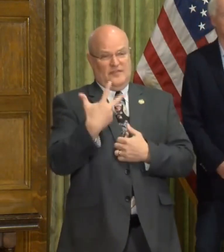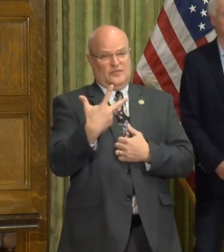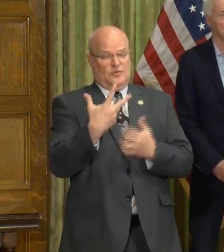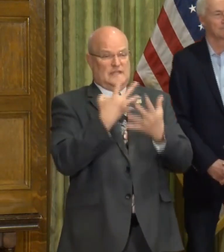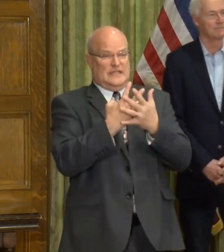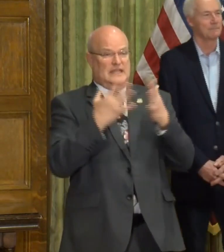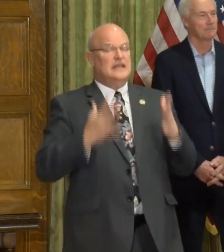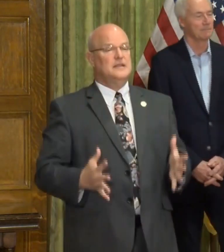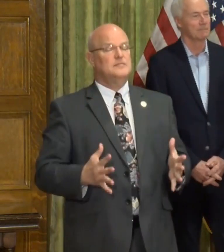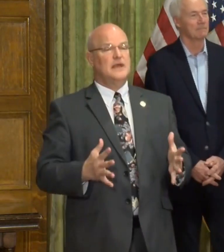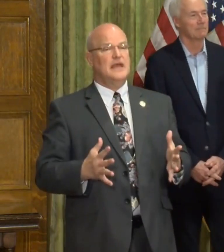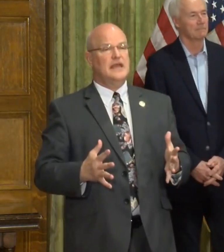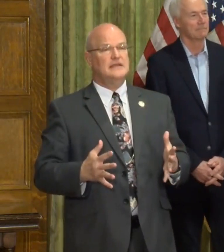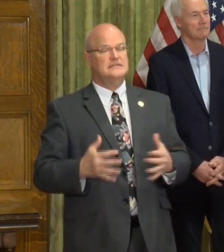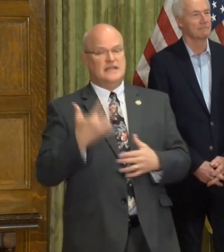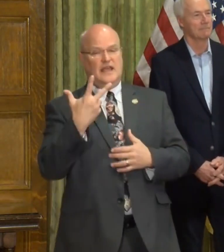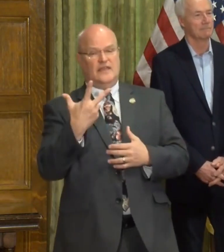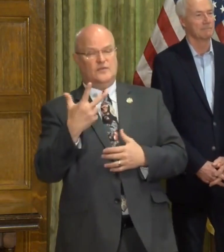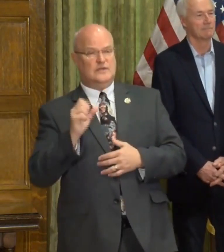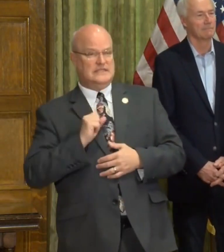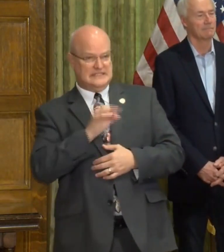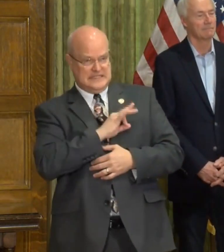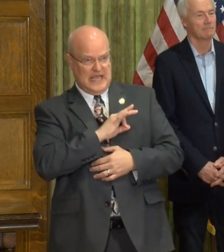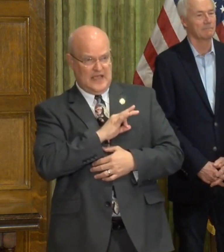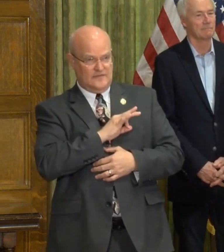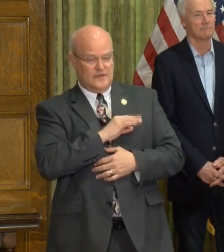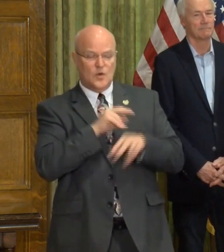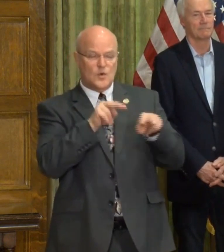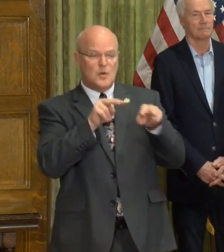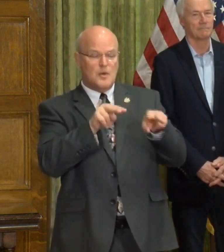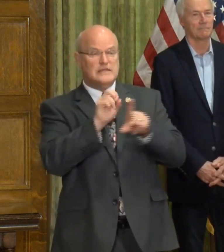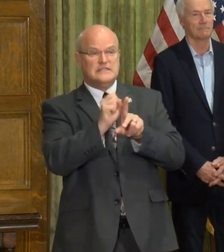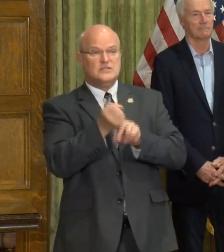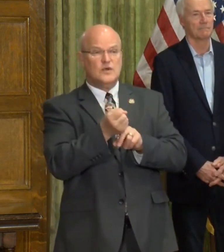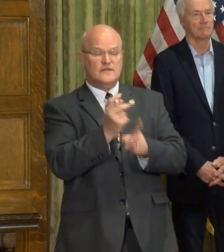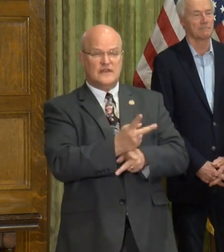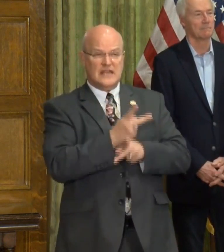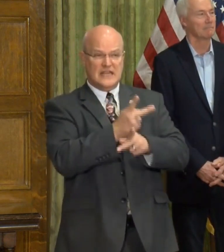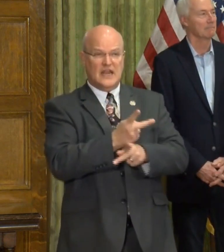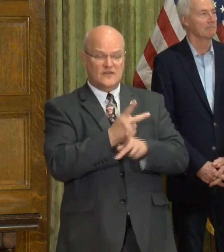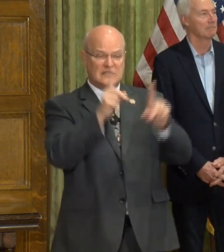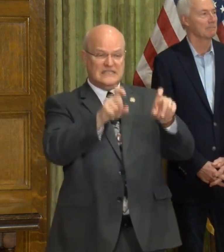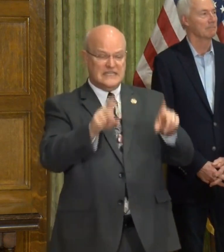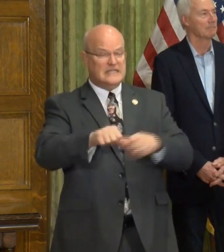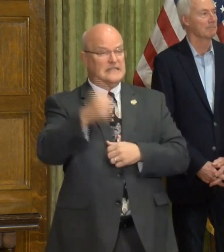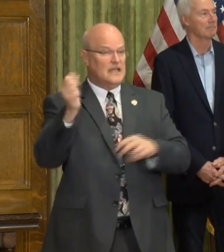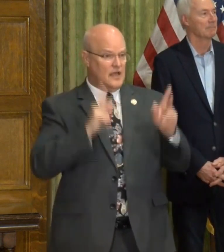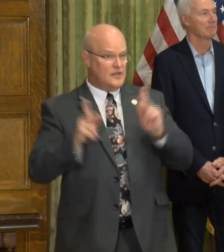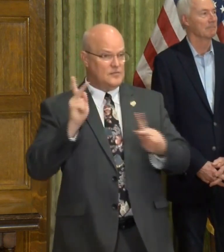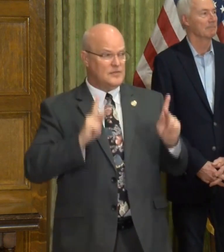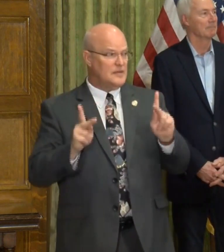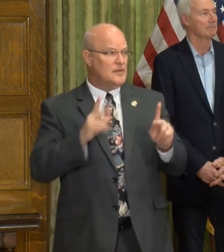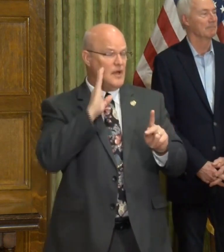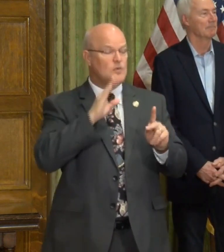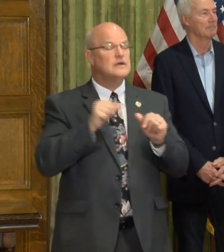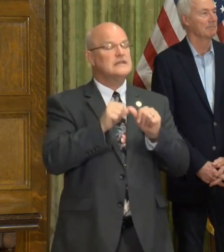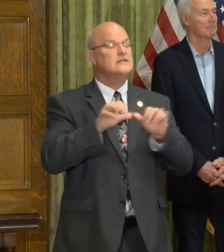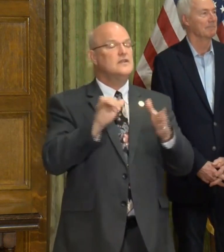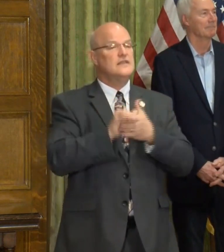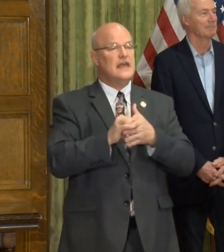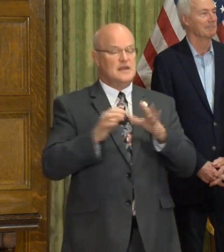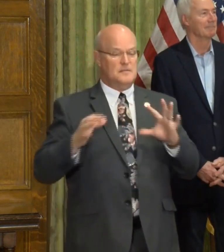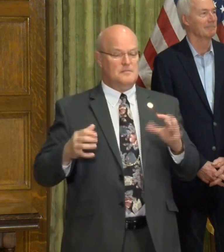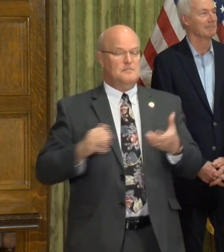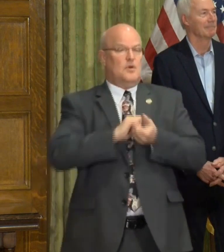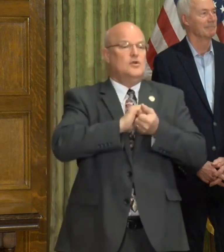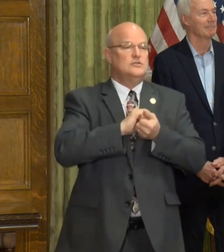Currently, we have 3 inmates and 3 staff. We are monitoring the situation carefully, testing others, and we'll